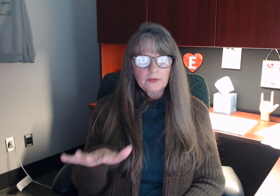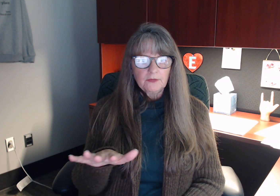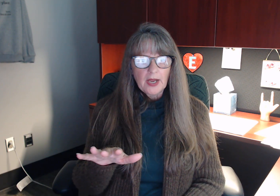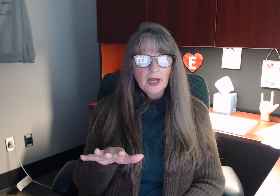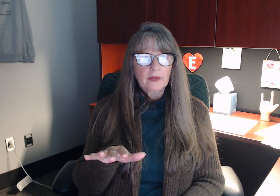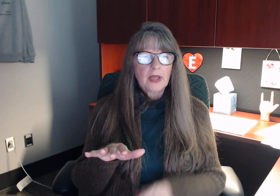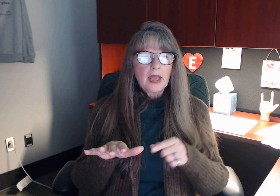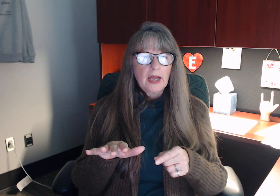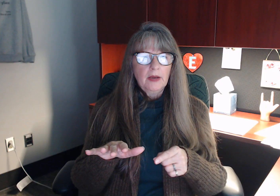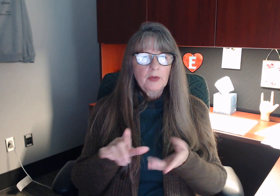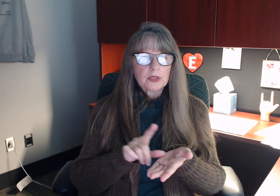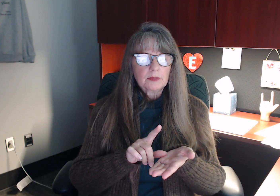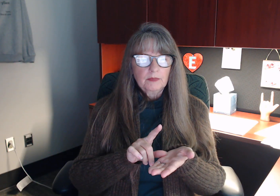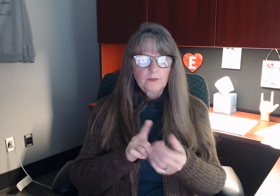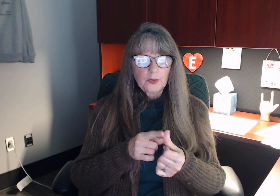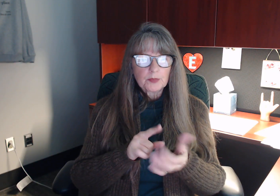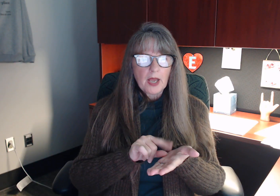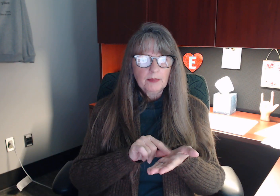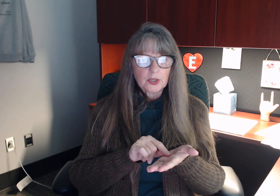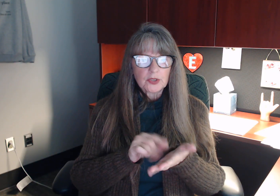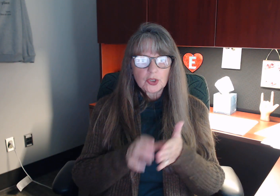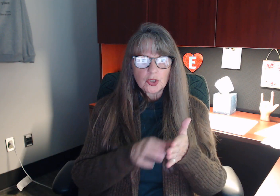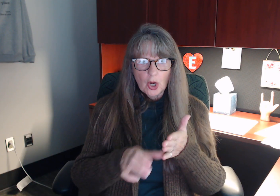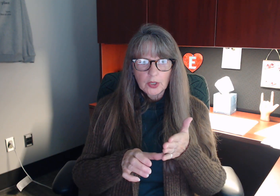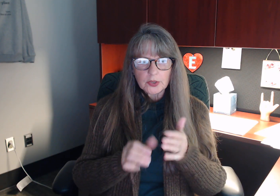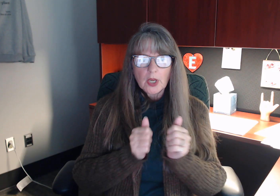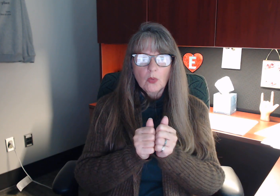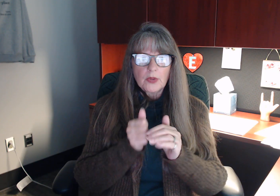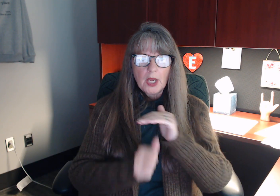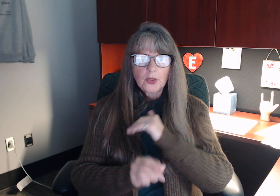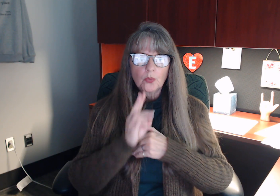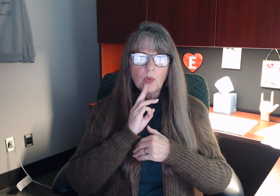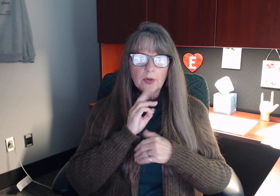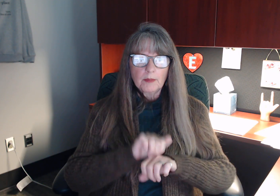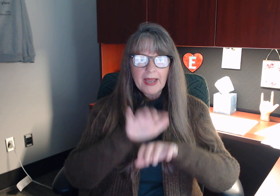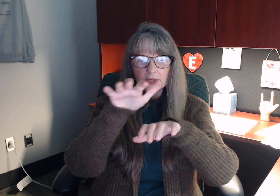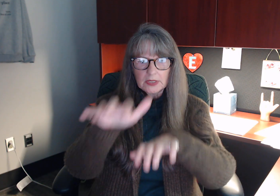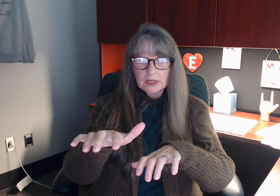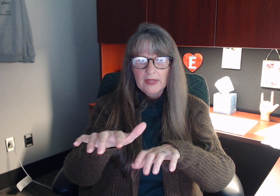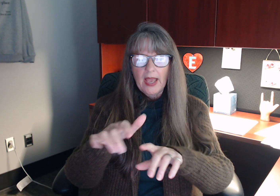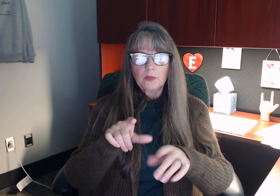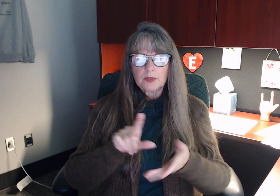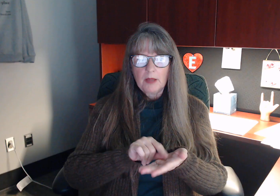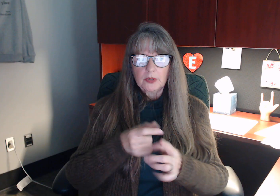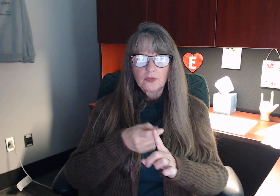1855, it was first published, this chart with underwater mountains, and that was published from